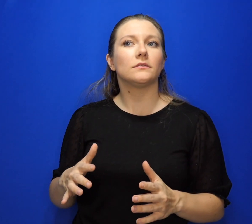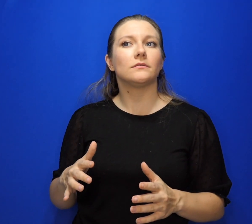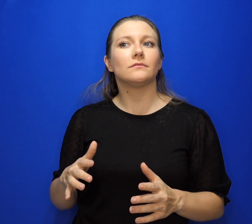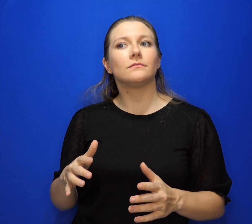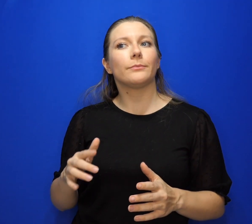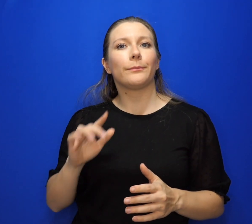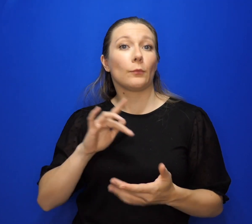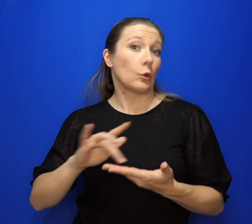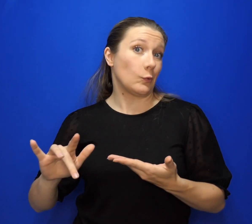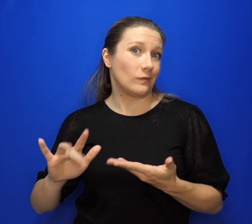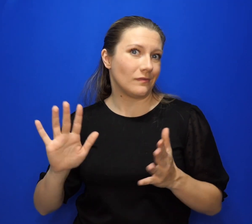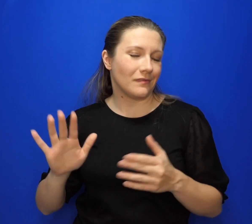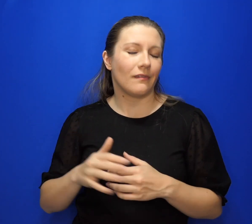And it saved me,